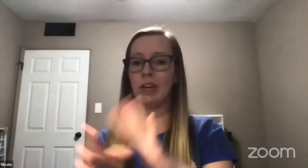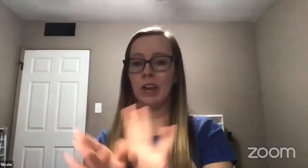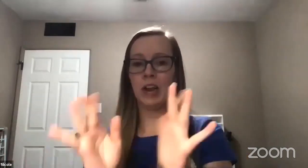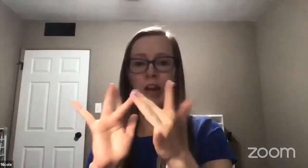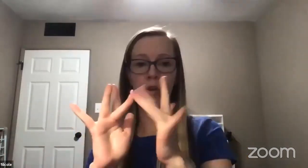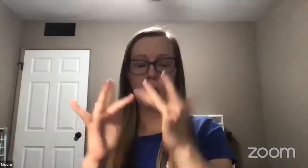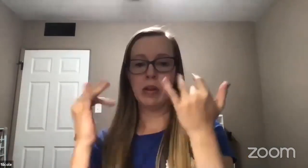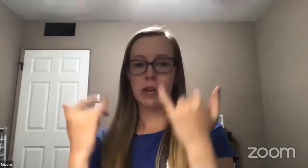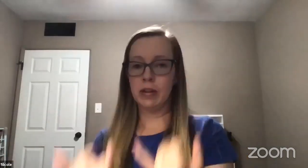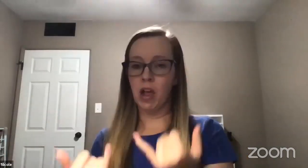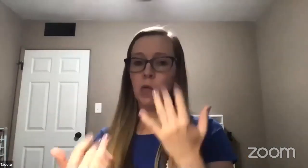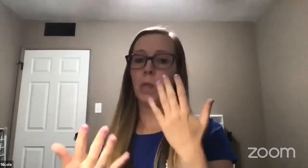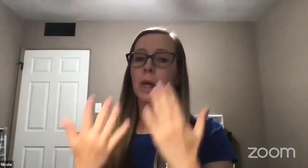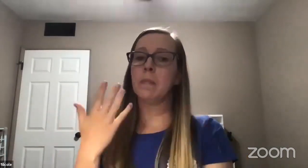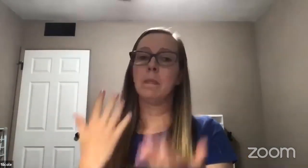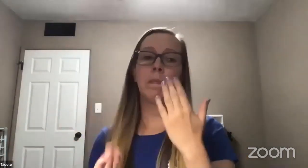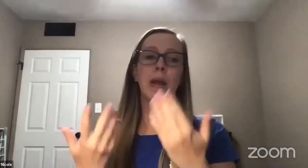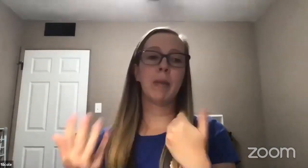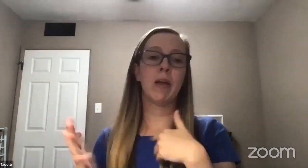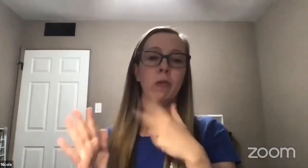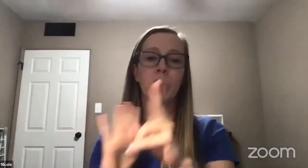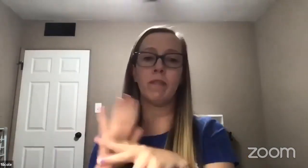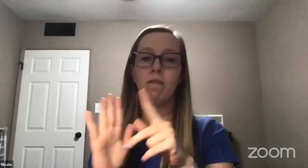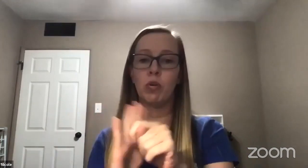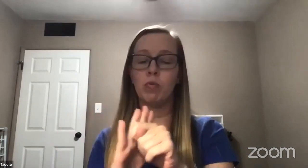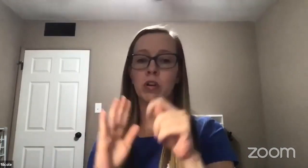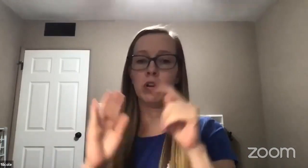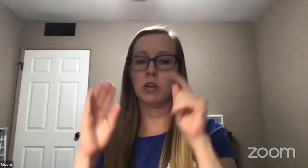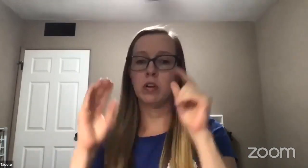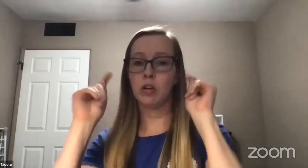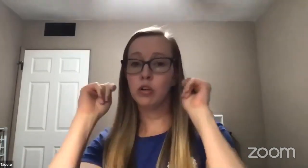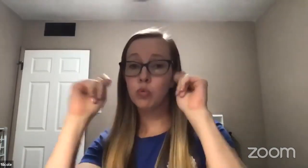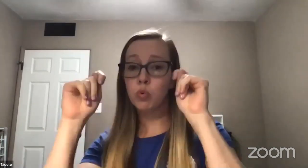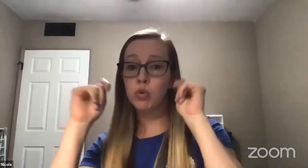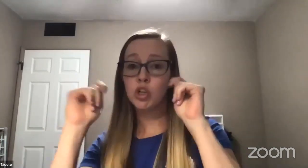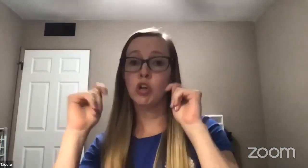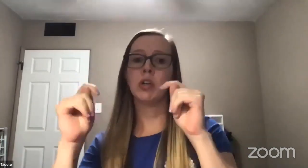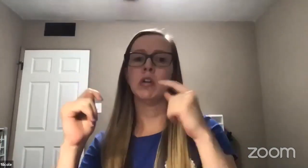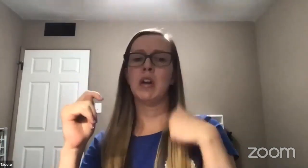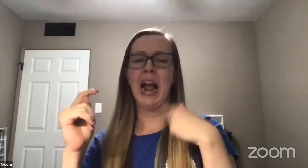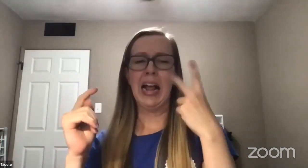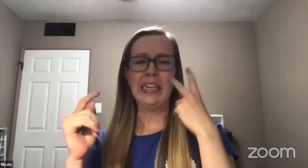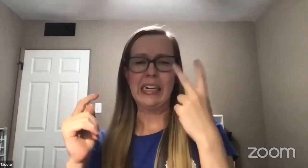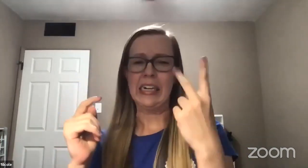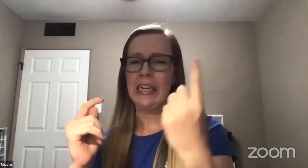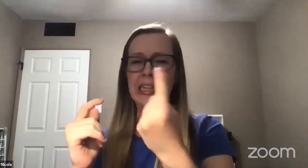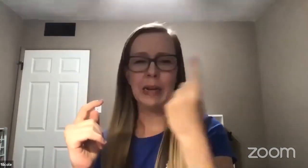throw in is with everything being online nowadays, we might be able to set